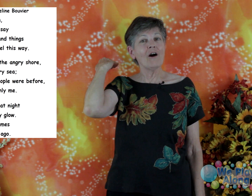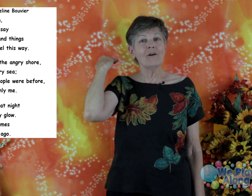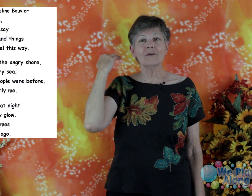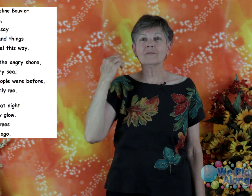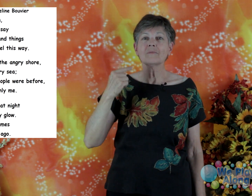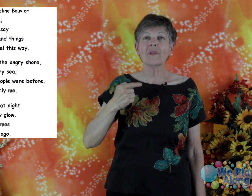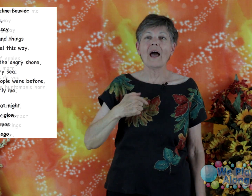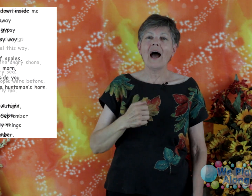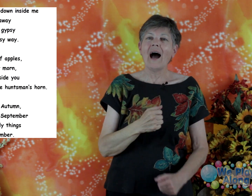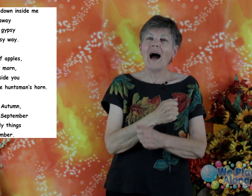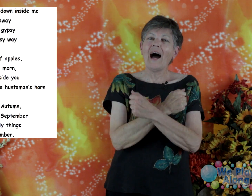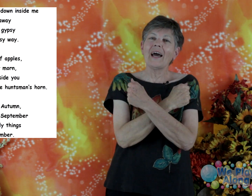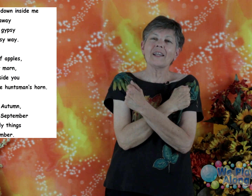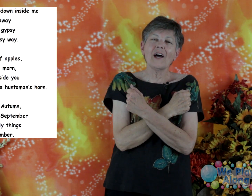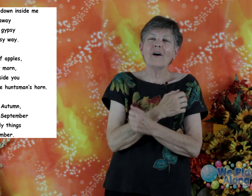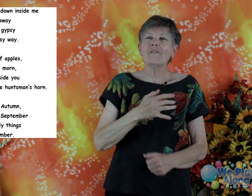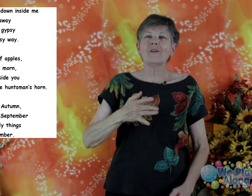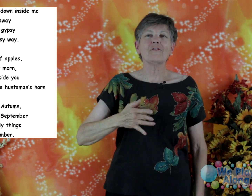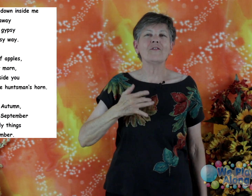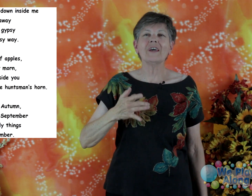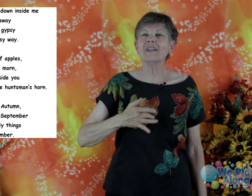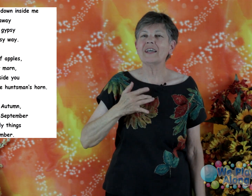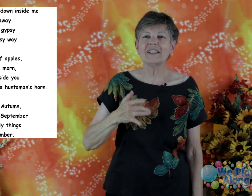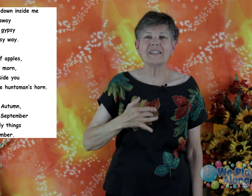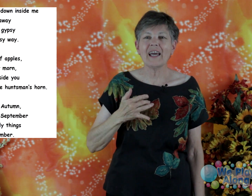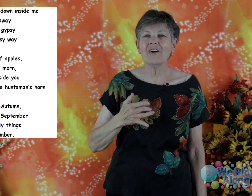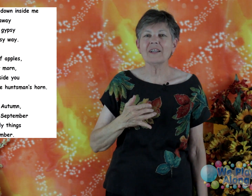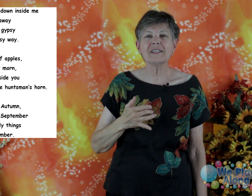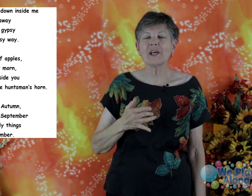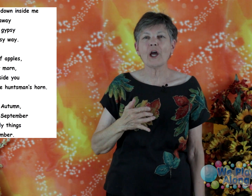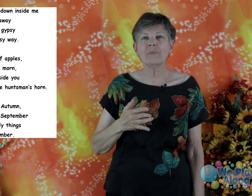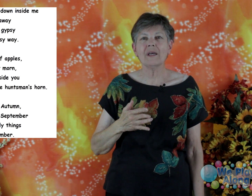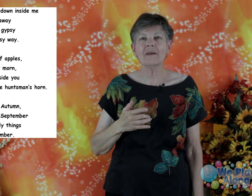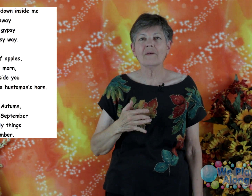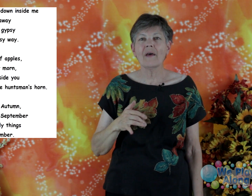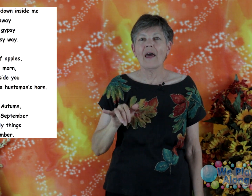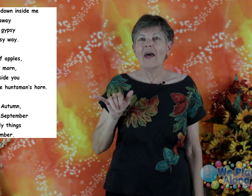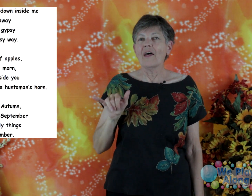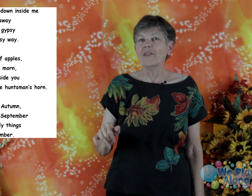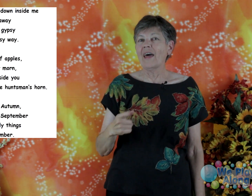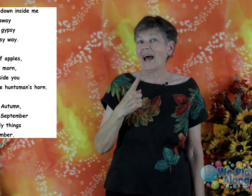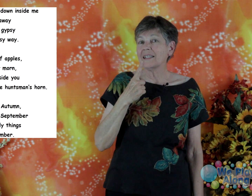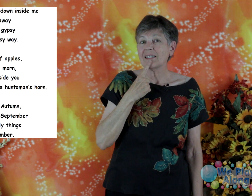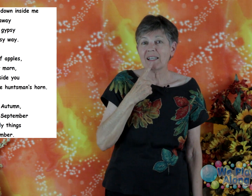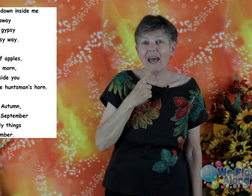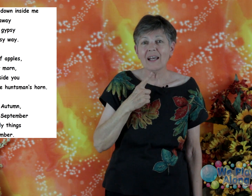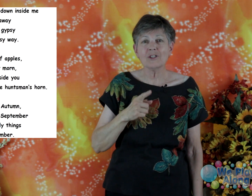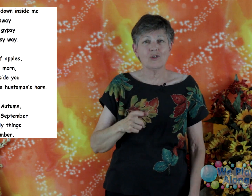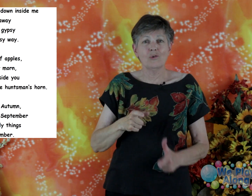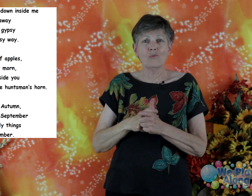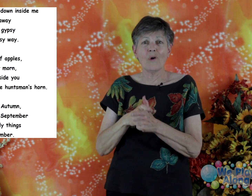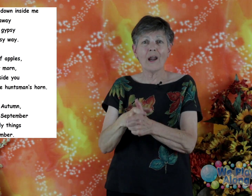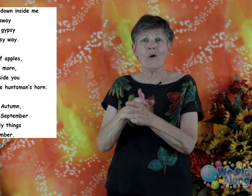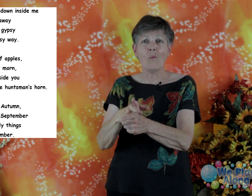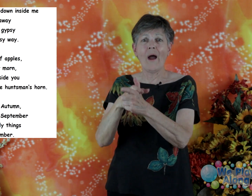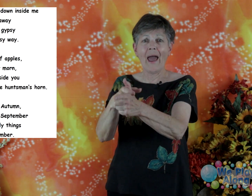ago. I love the feeling down inside me that says to run